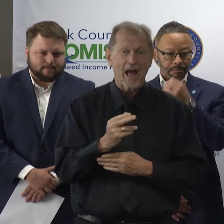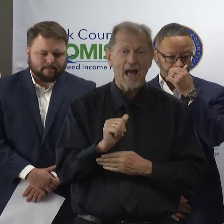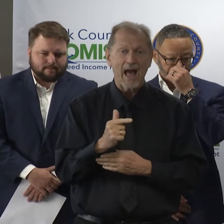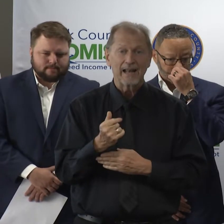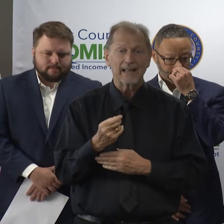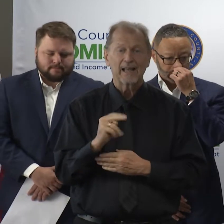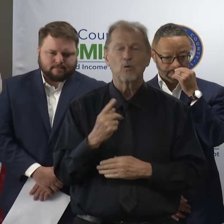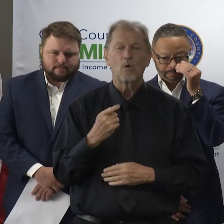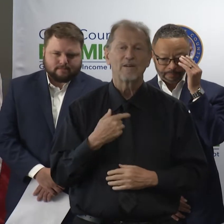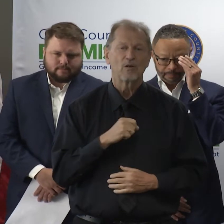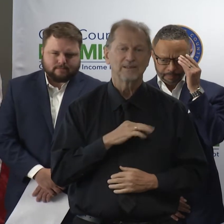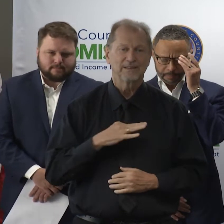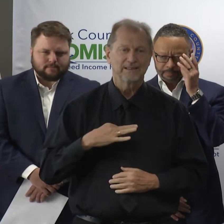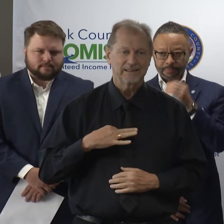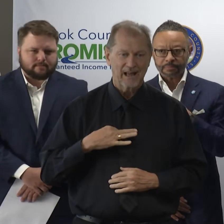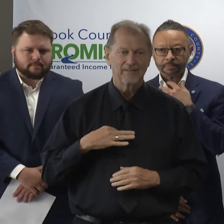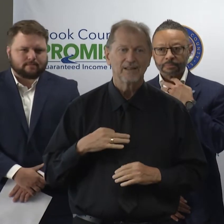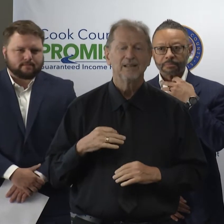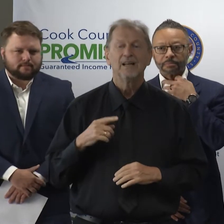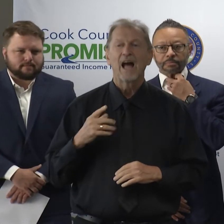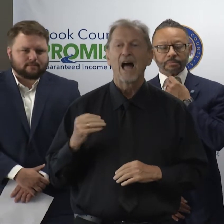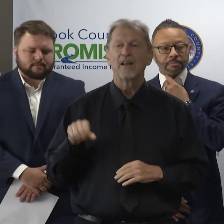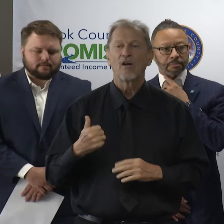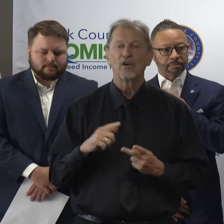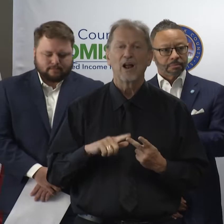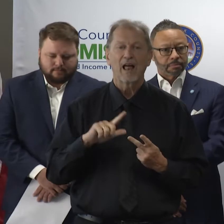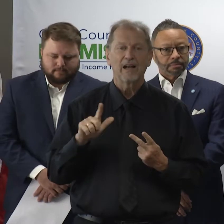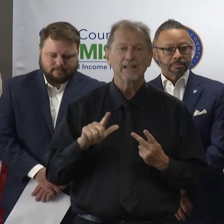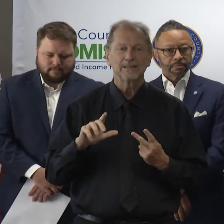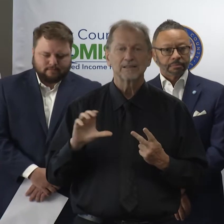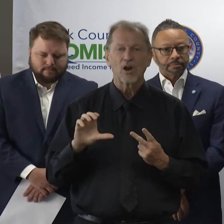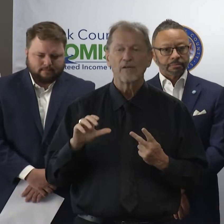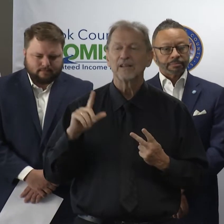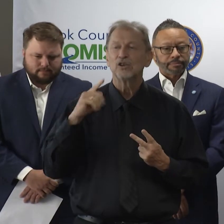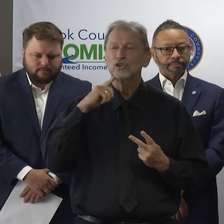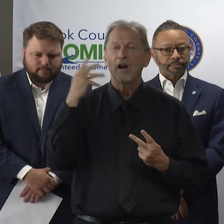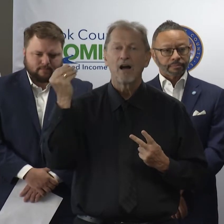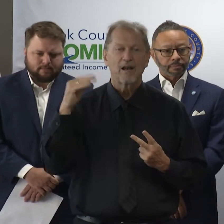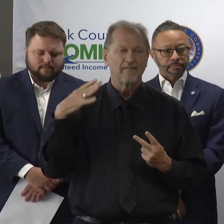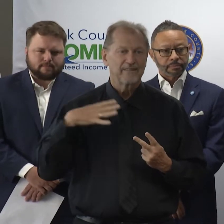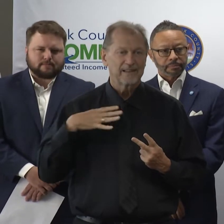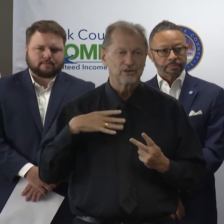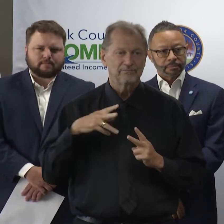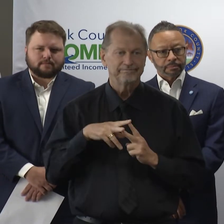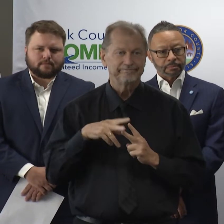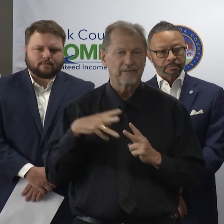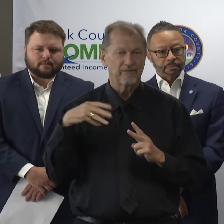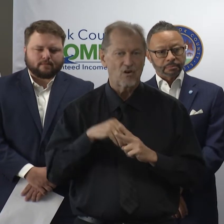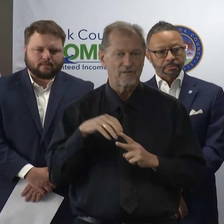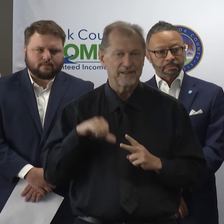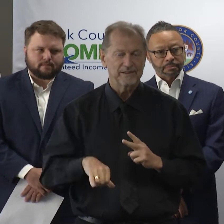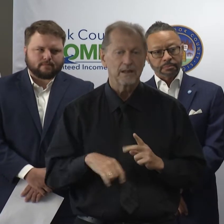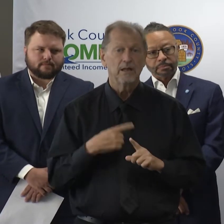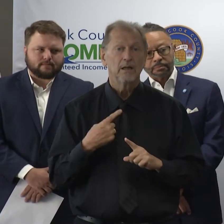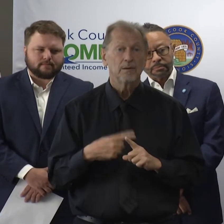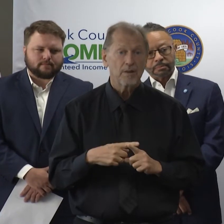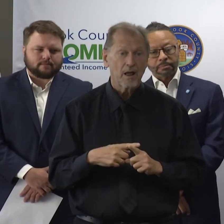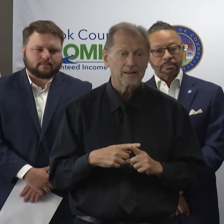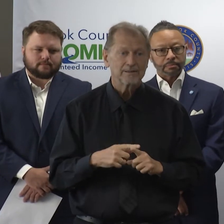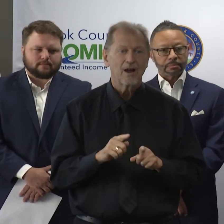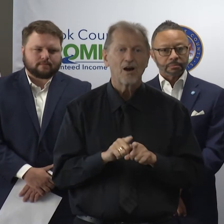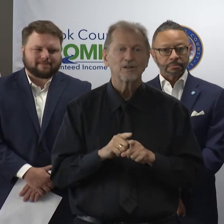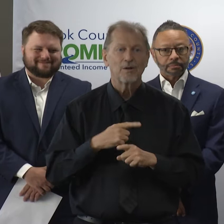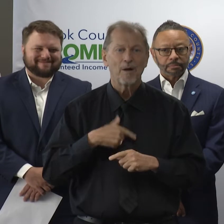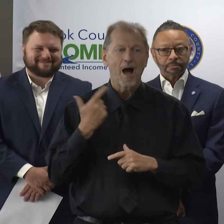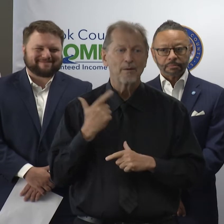staff people, and Nish Didikavi, who's away on vacation, for their good work on this initiative as well. And I would be remiss if I didn't acknowledge my